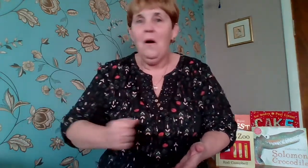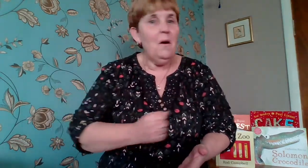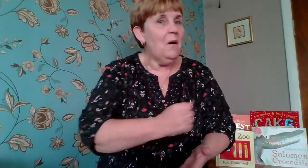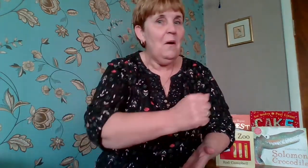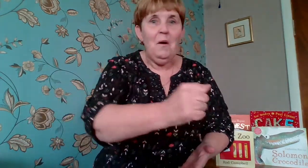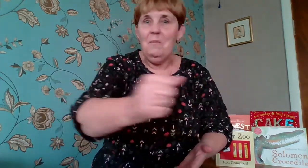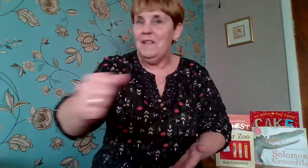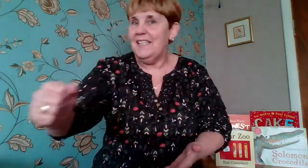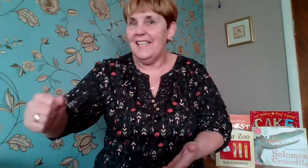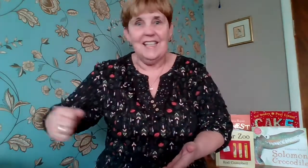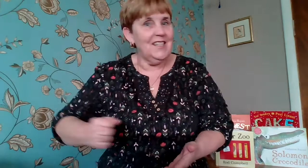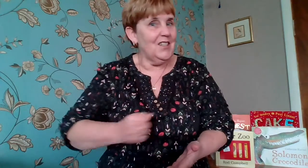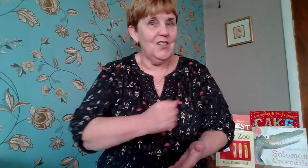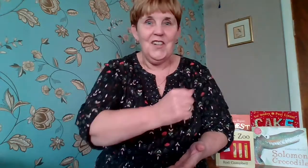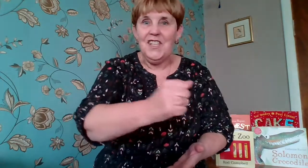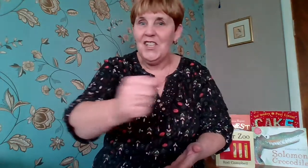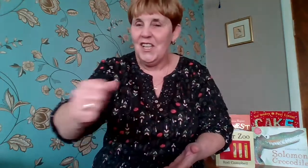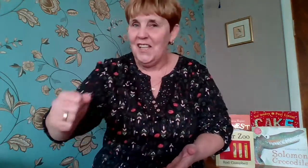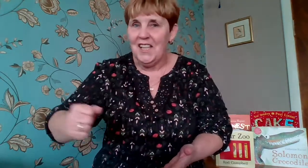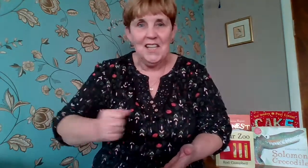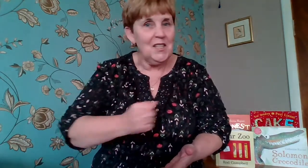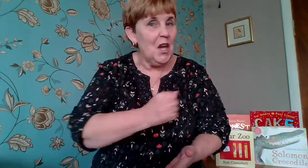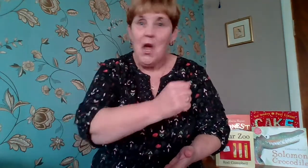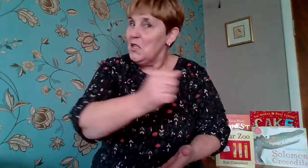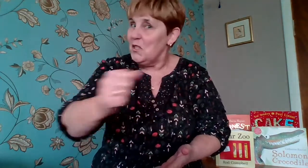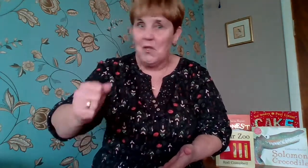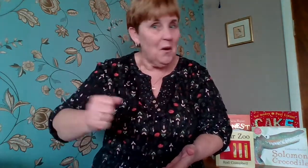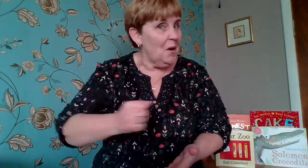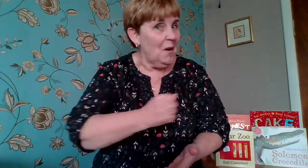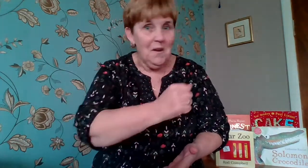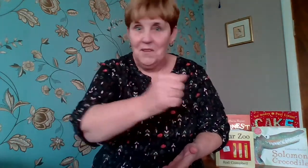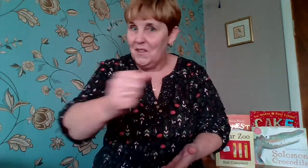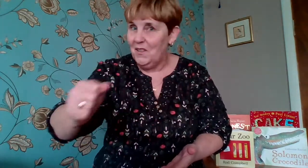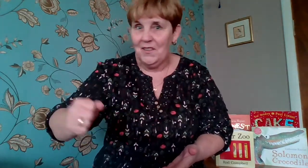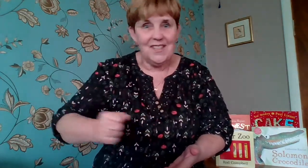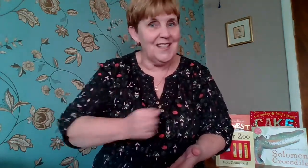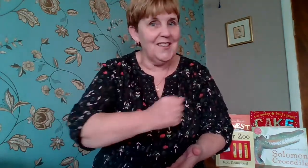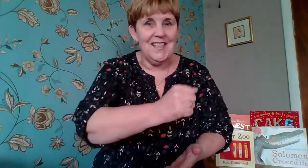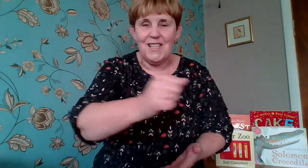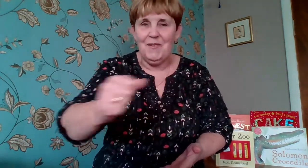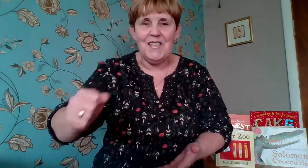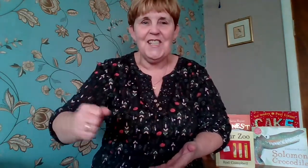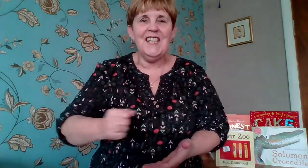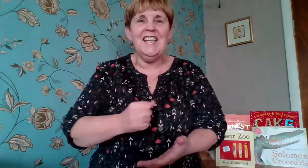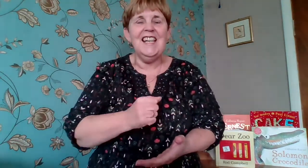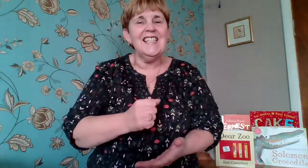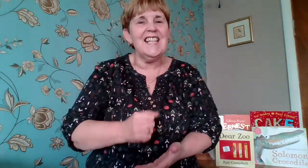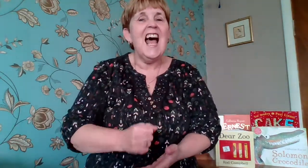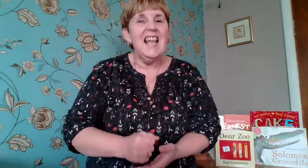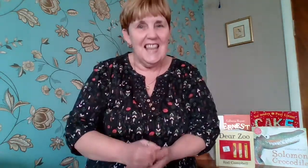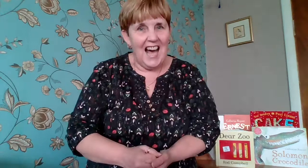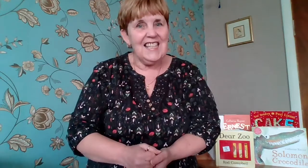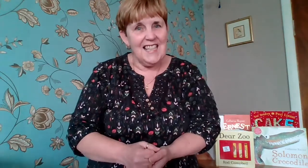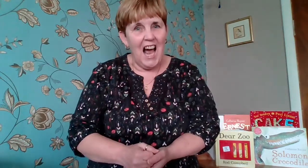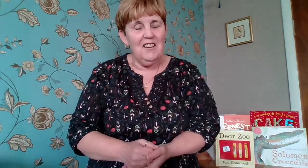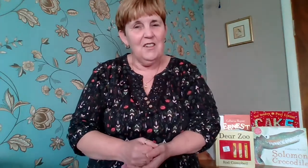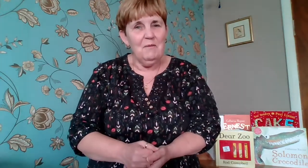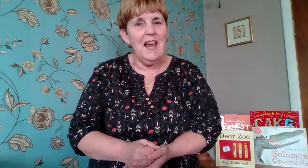Oh, Missy's, it's nutritious. Don't look so suspicious. That's how you make